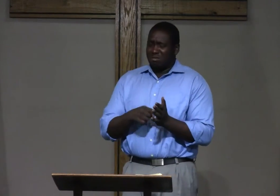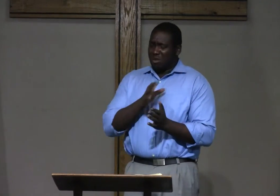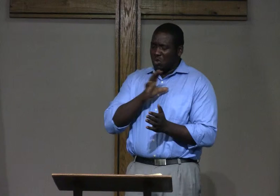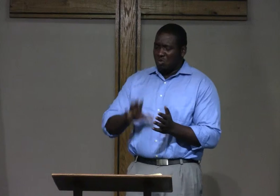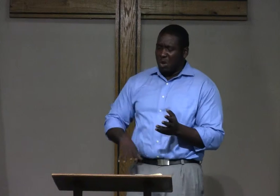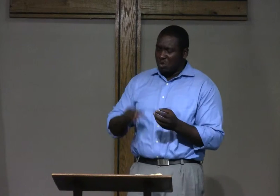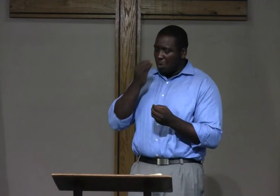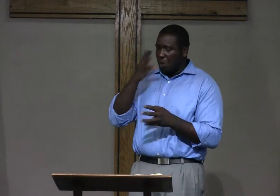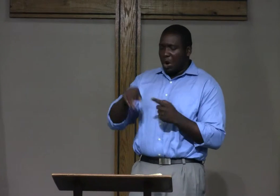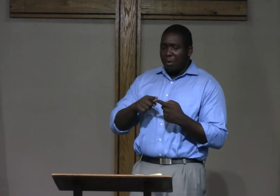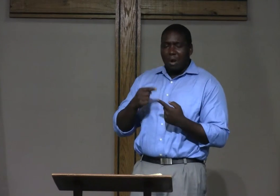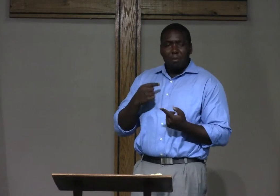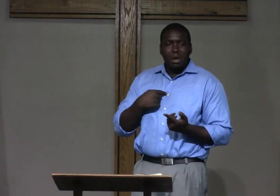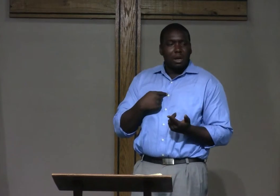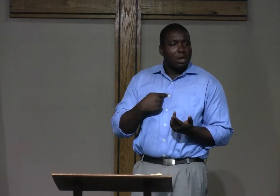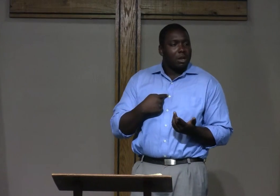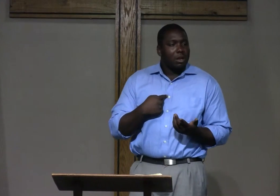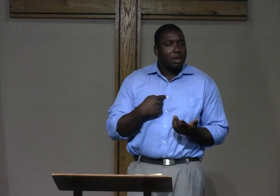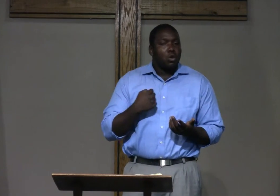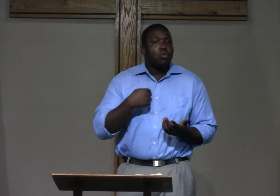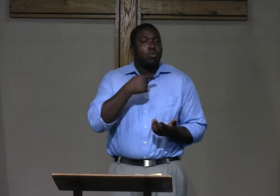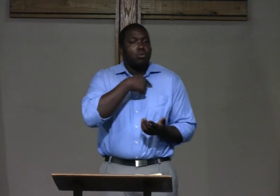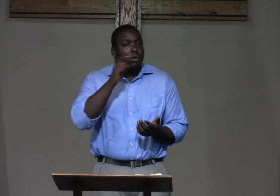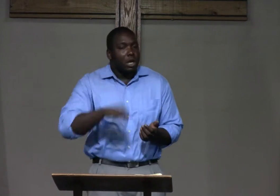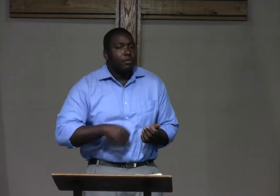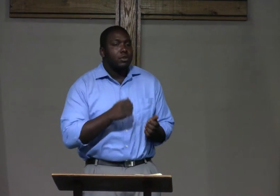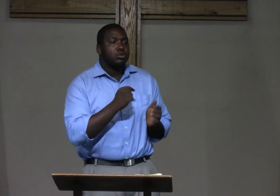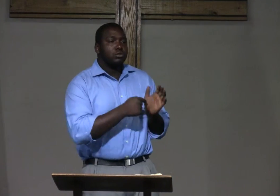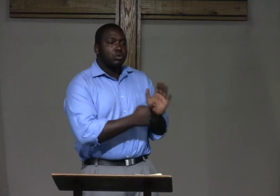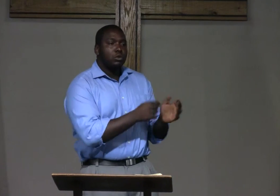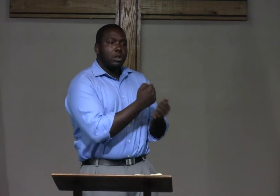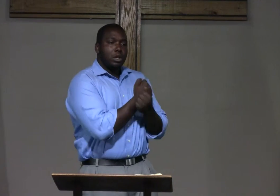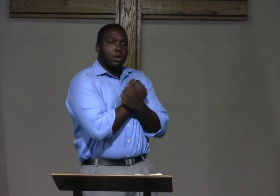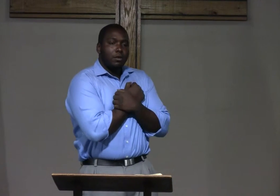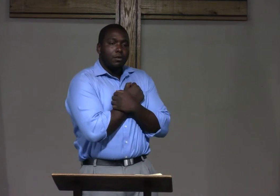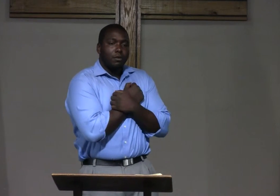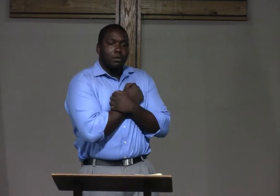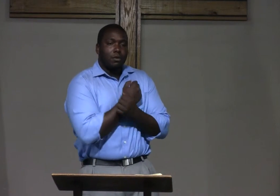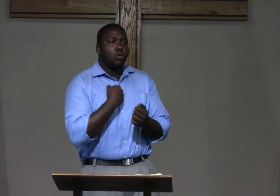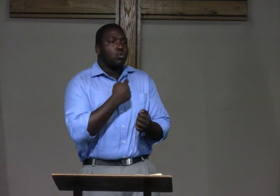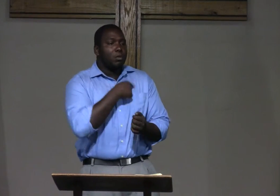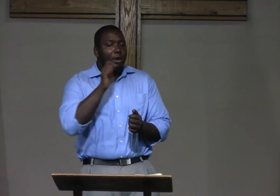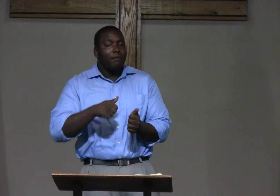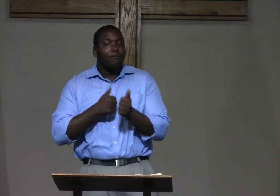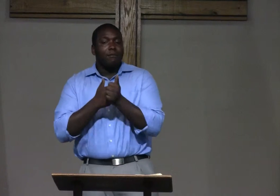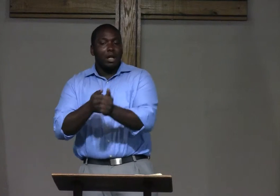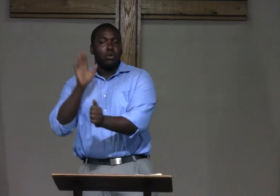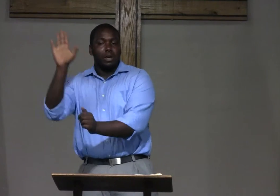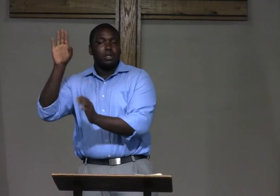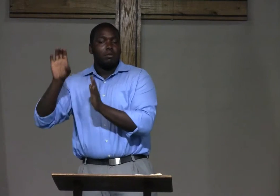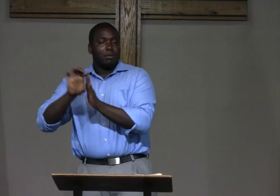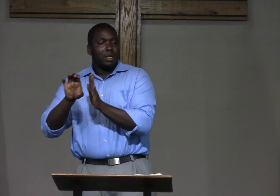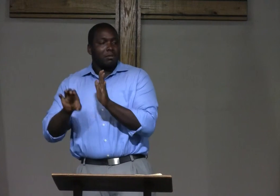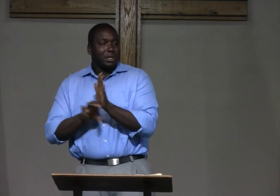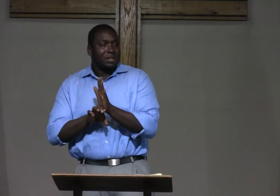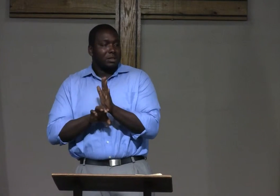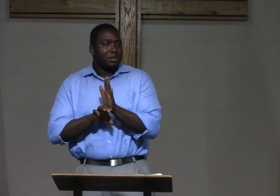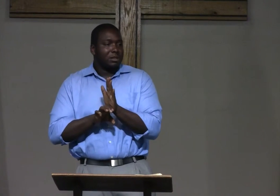need, where's the love of Christ in that? How is that person supposed to see the love of Christ in you? We must show love. We must